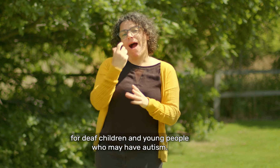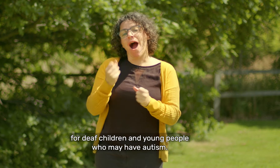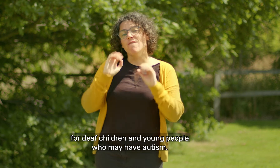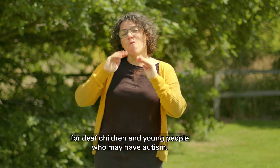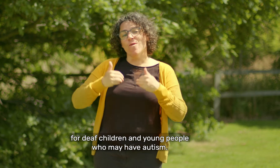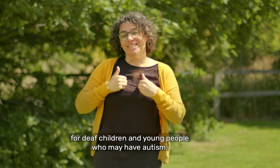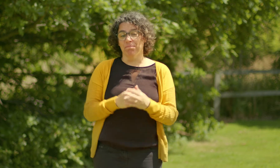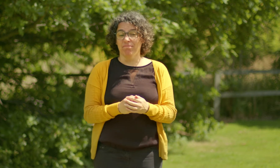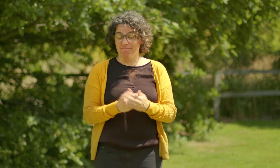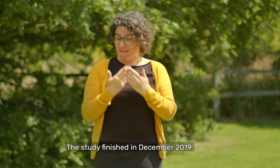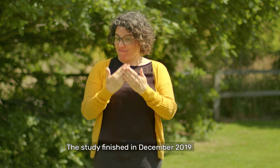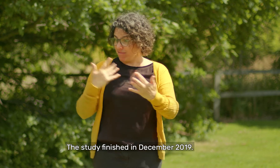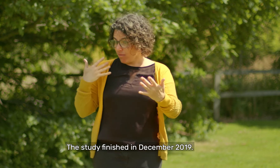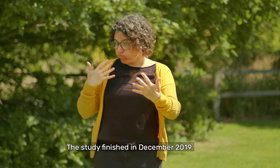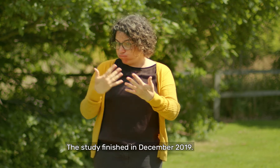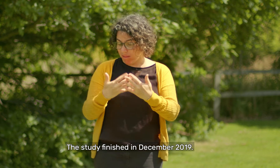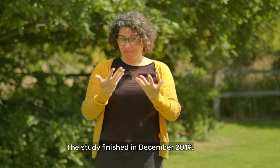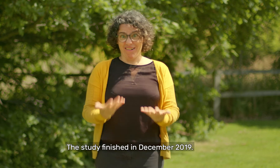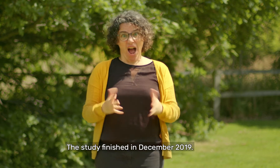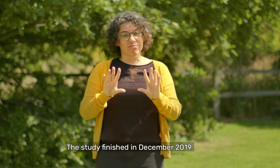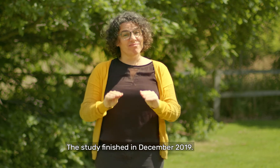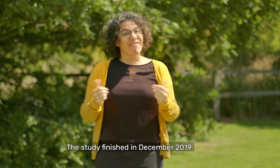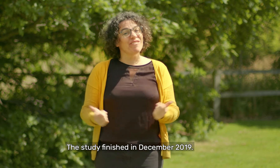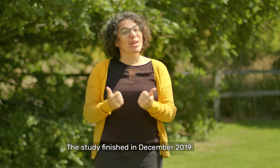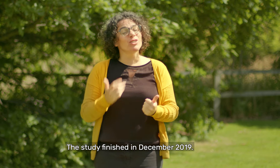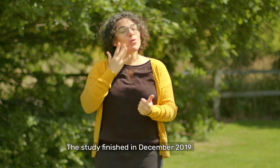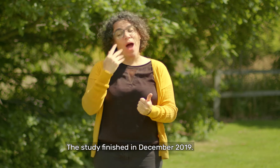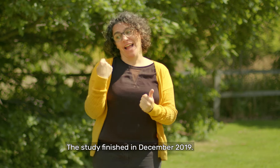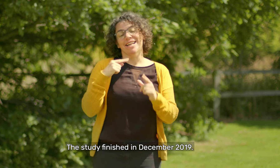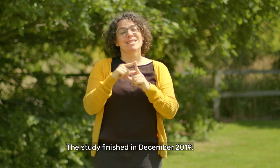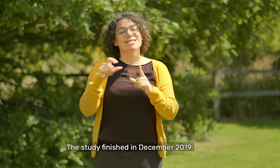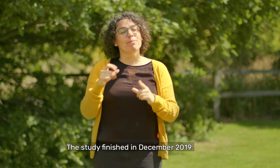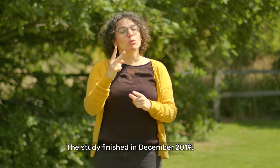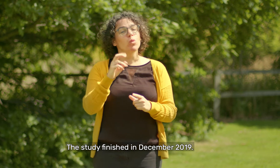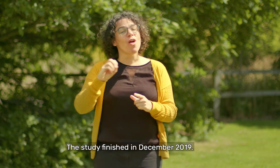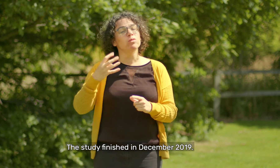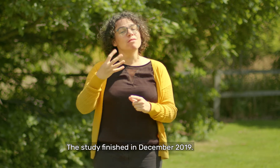autism. The study finished in December 2019.